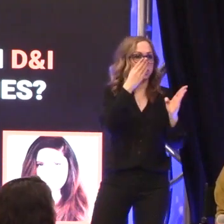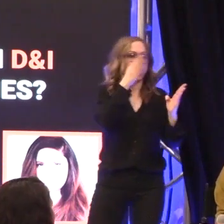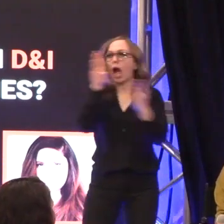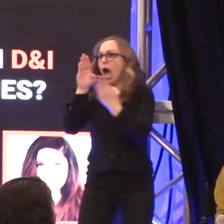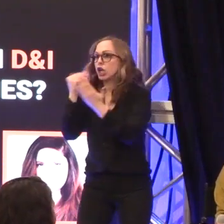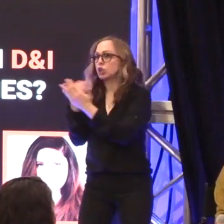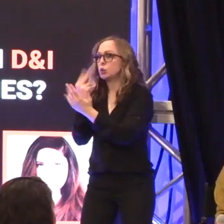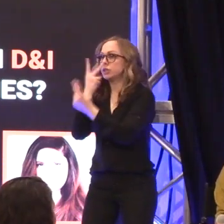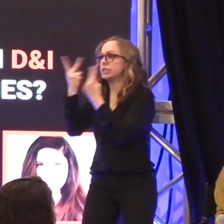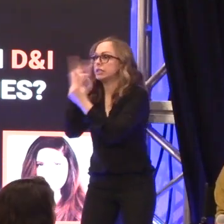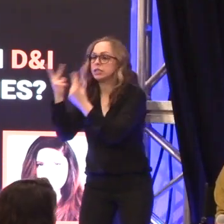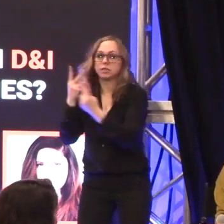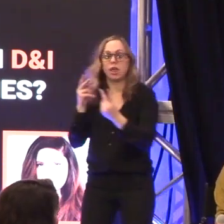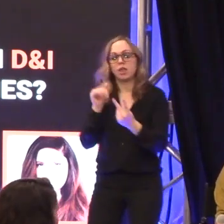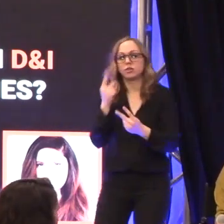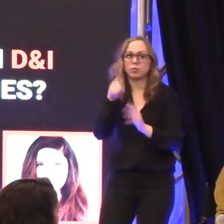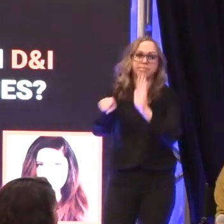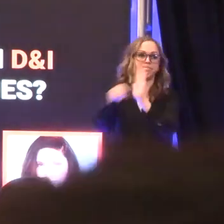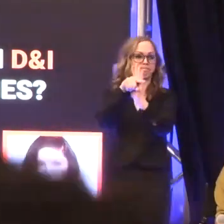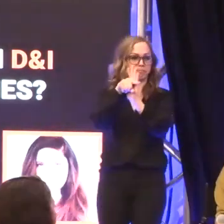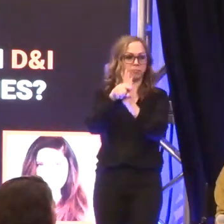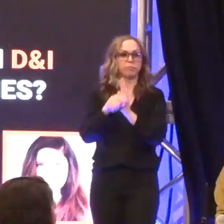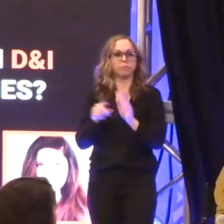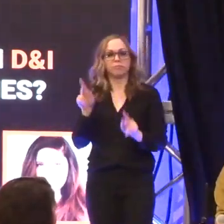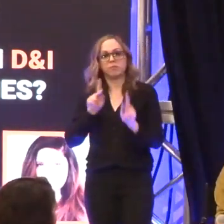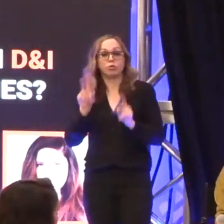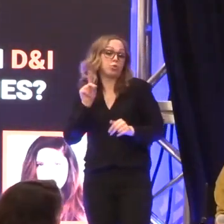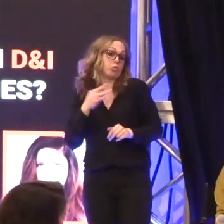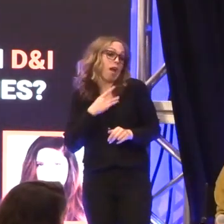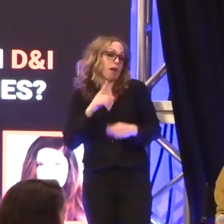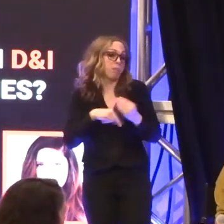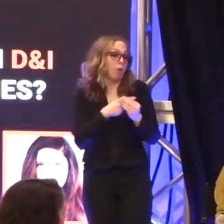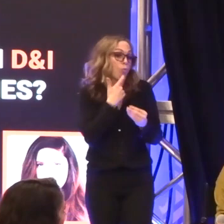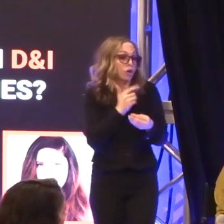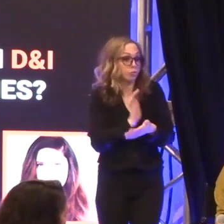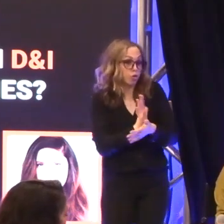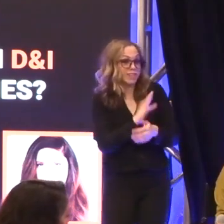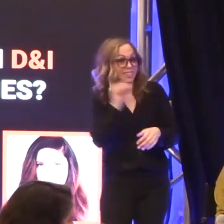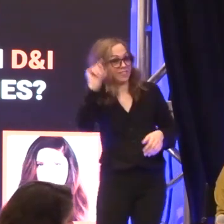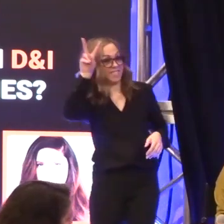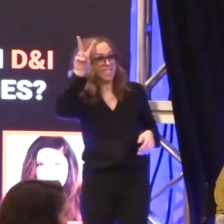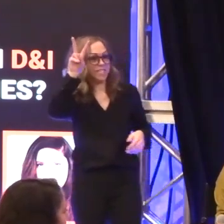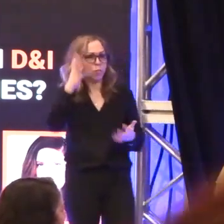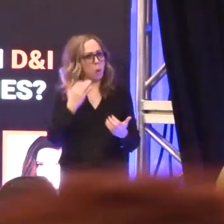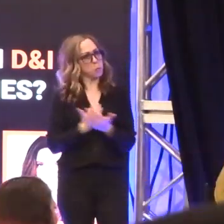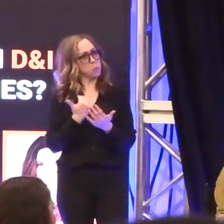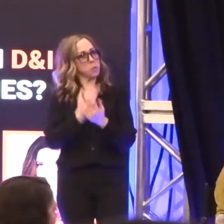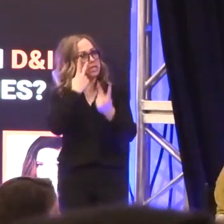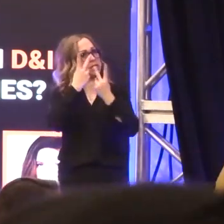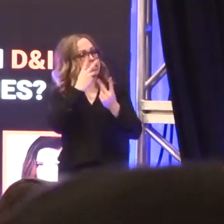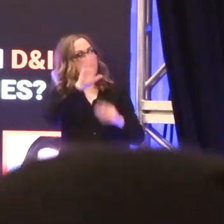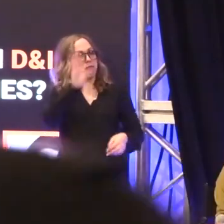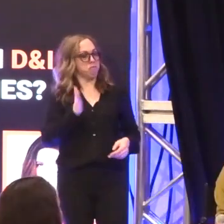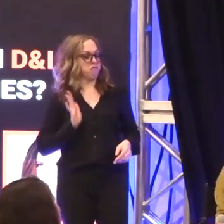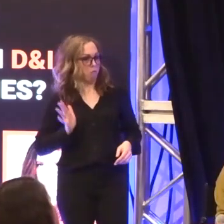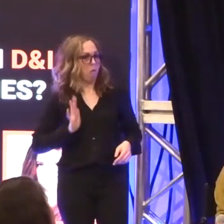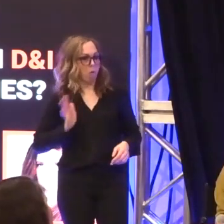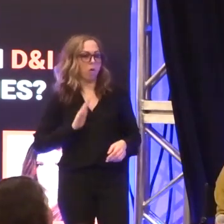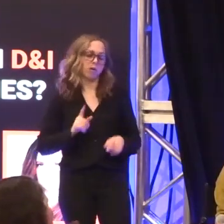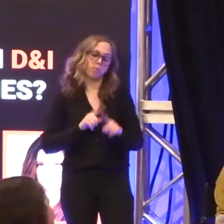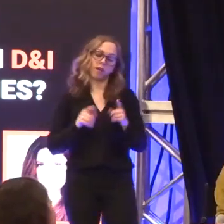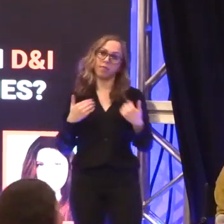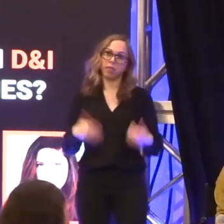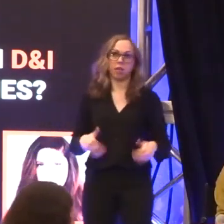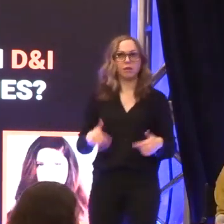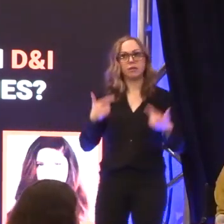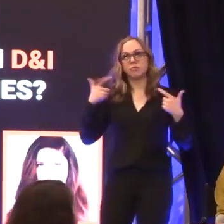directions, which I think is part of one of the things that most people like about watching movies and television. But it's a much bigger conversation, and I think